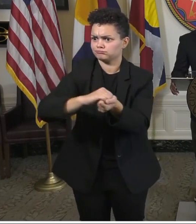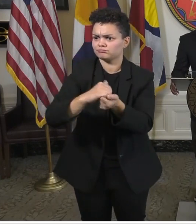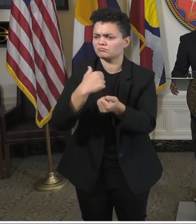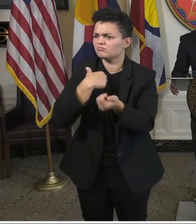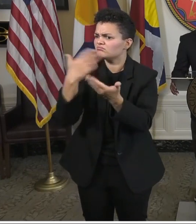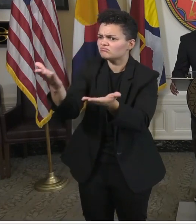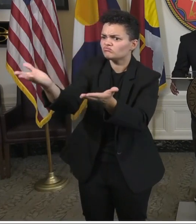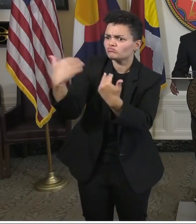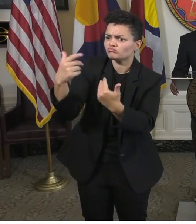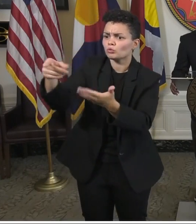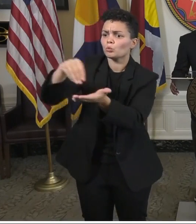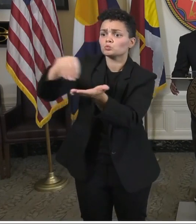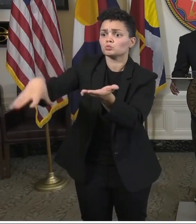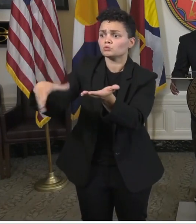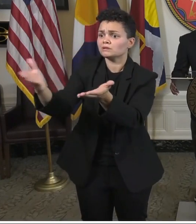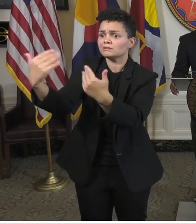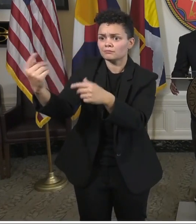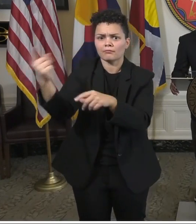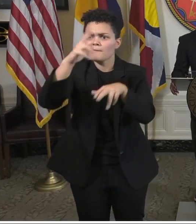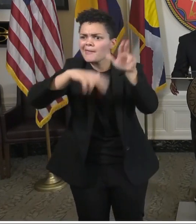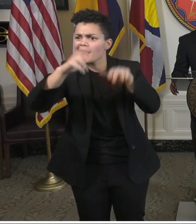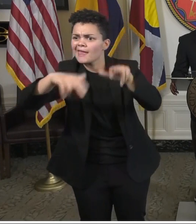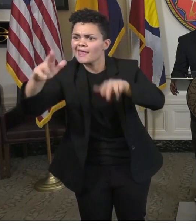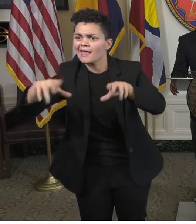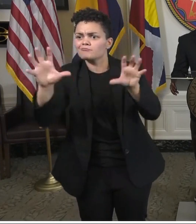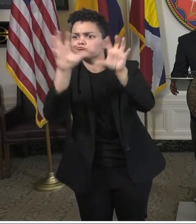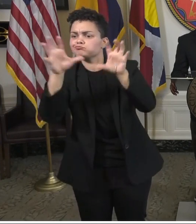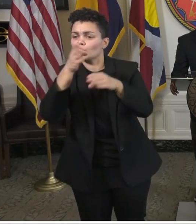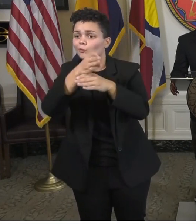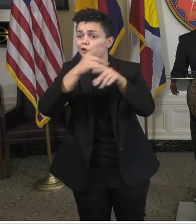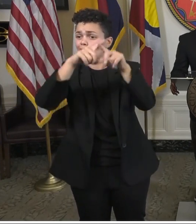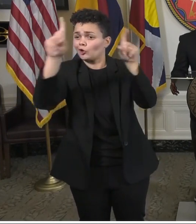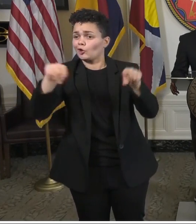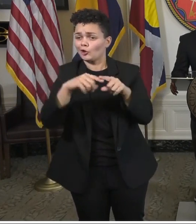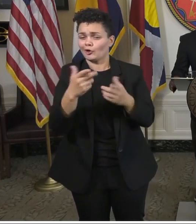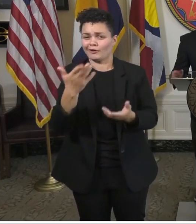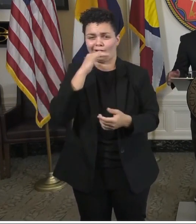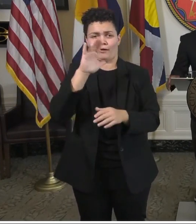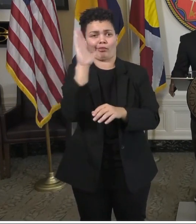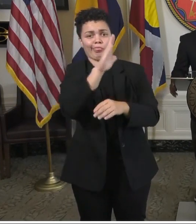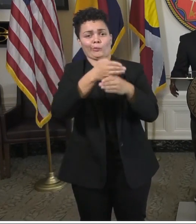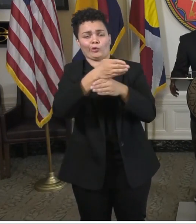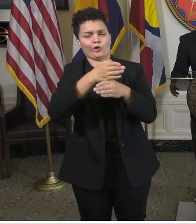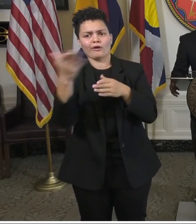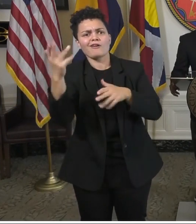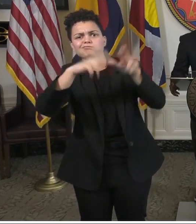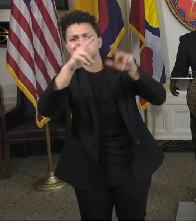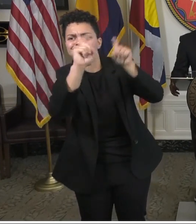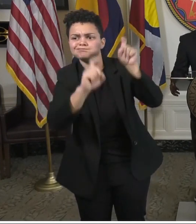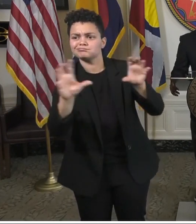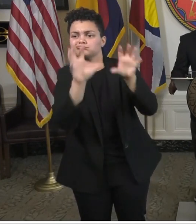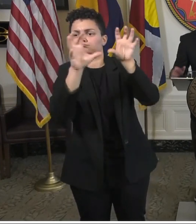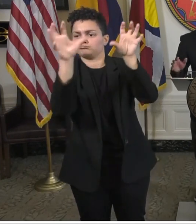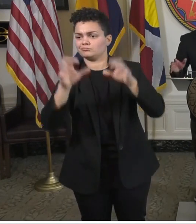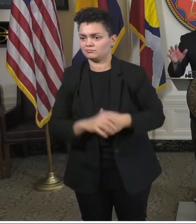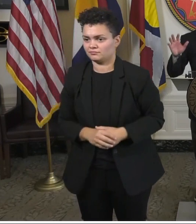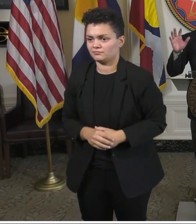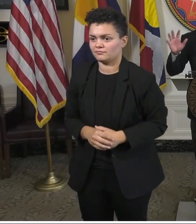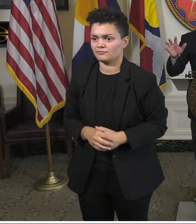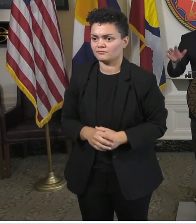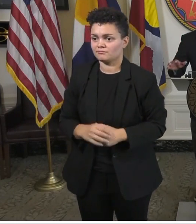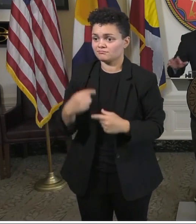us while they're still up so that they just don't look plain and like wooden boards. And these young people are being asked to bring a piece of